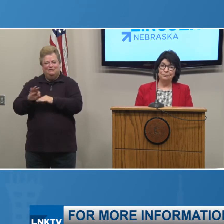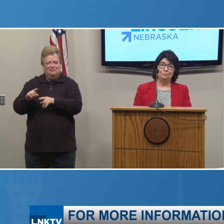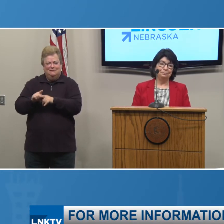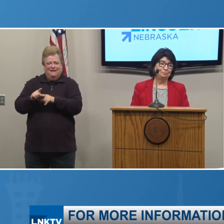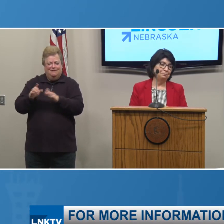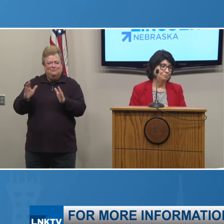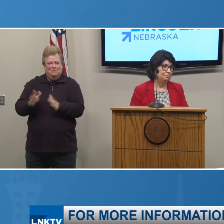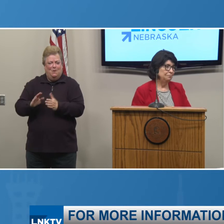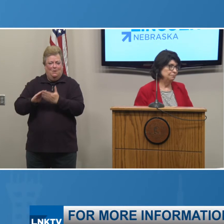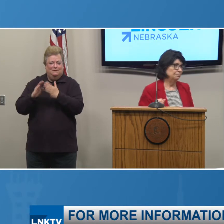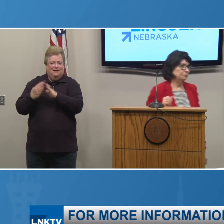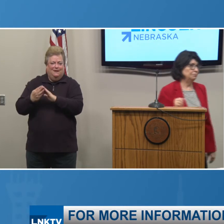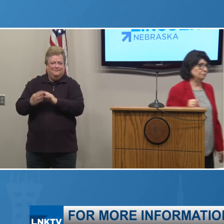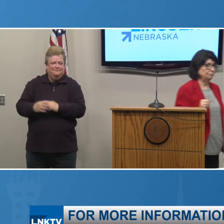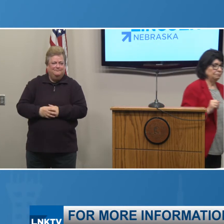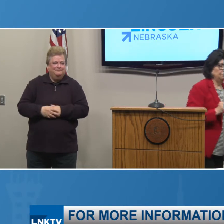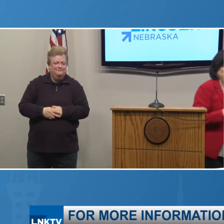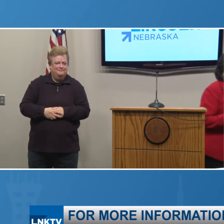town.